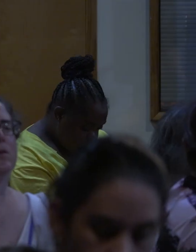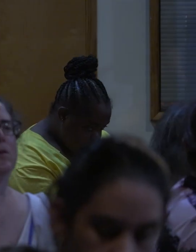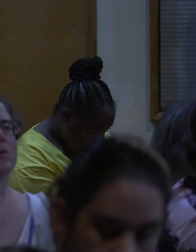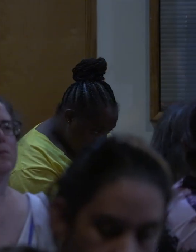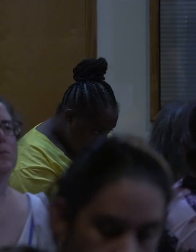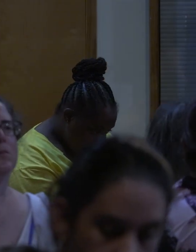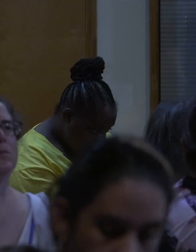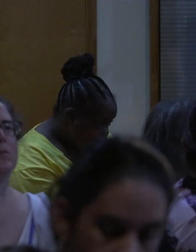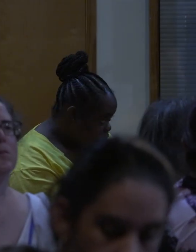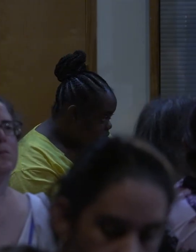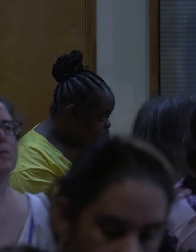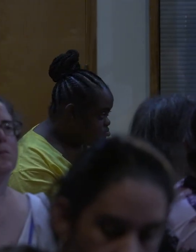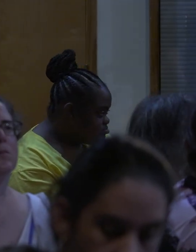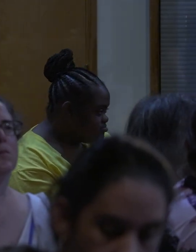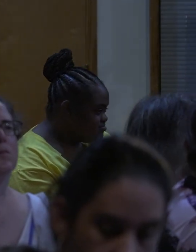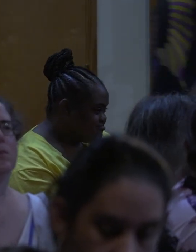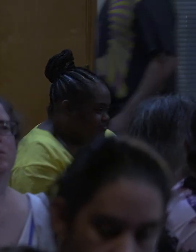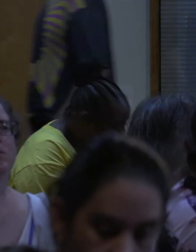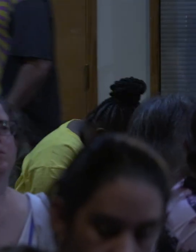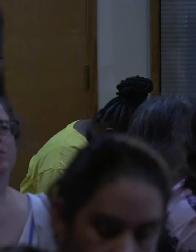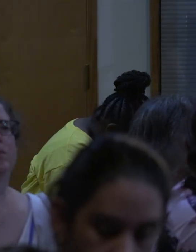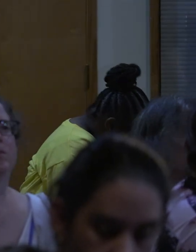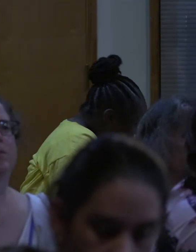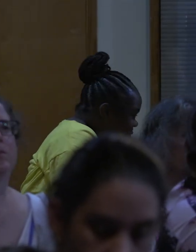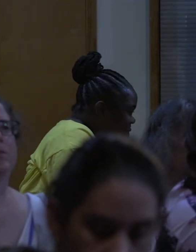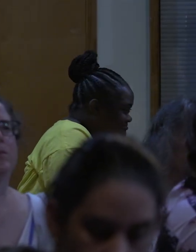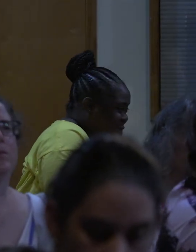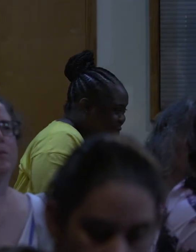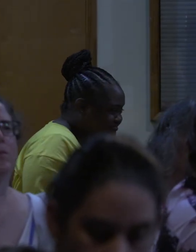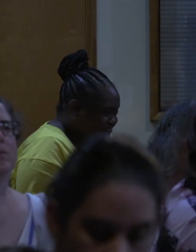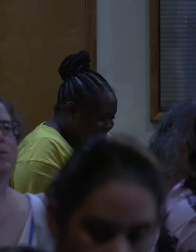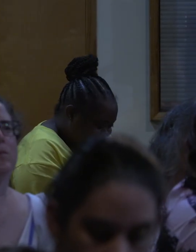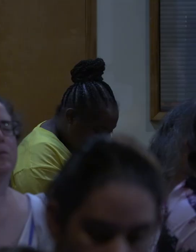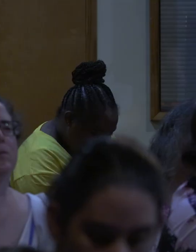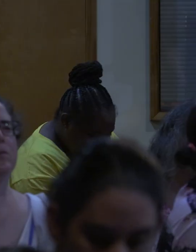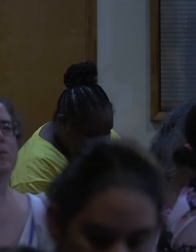are, besides being actor, you're a writer, how would you suggest me? I'm a painter.